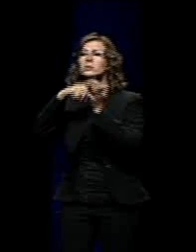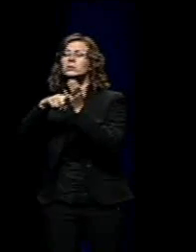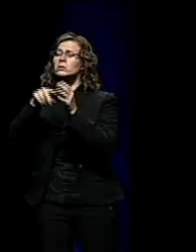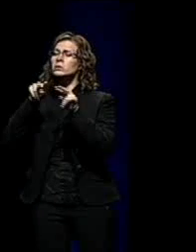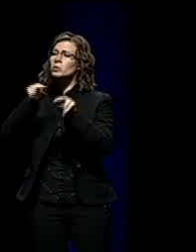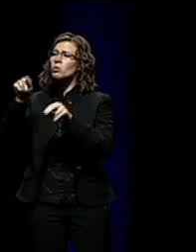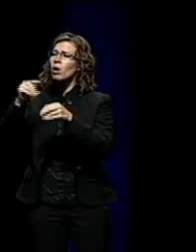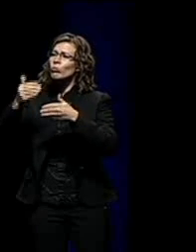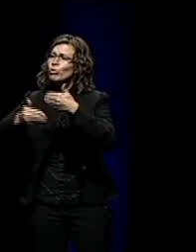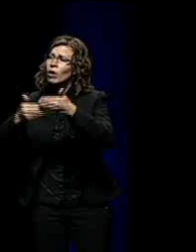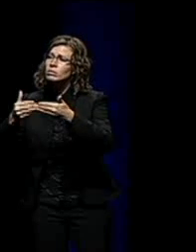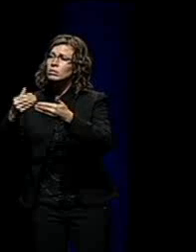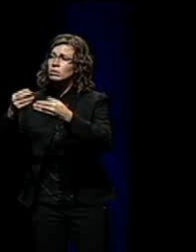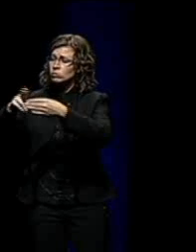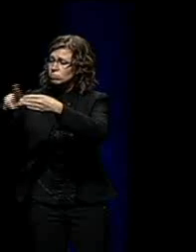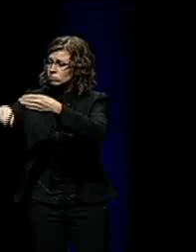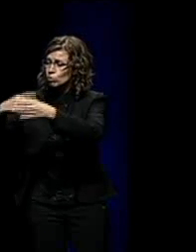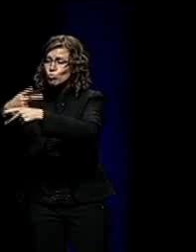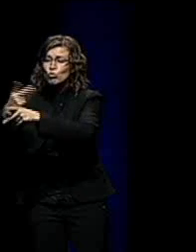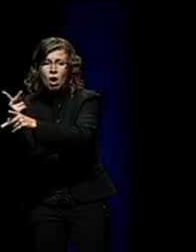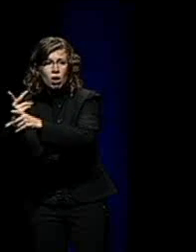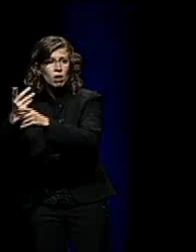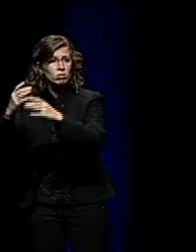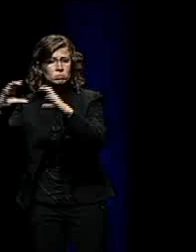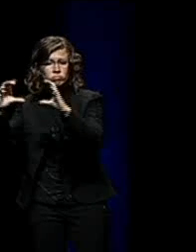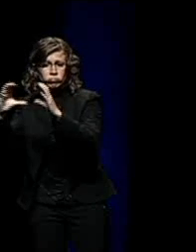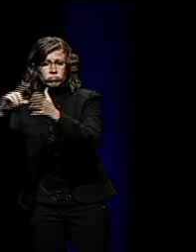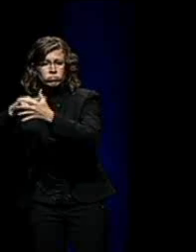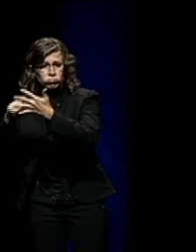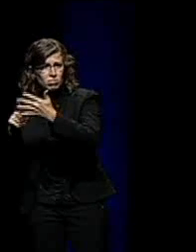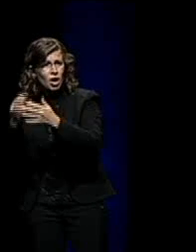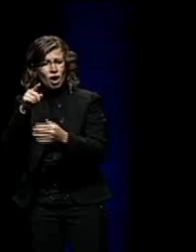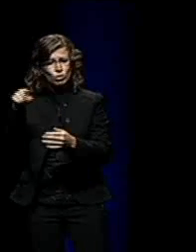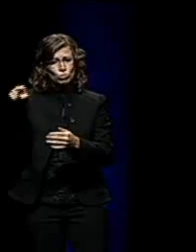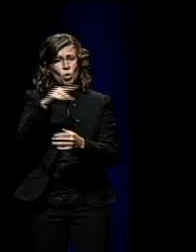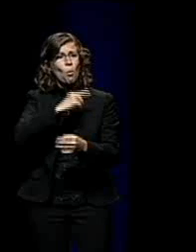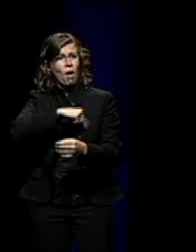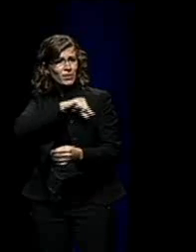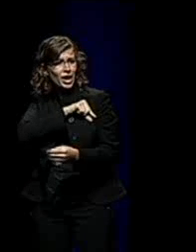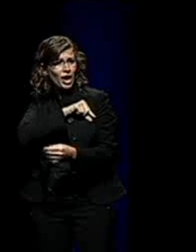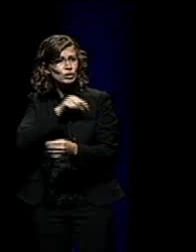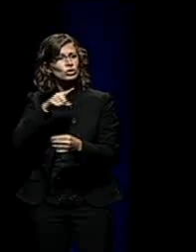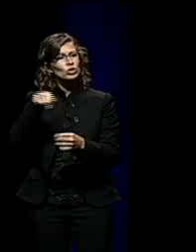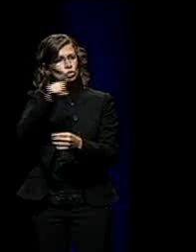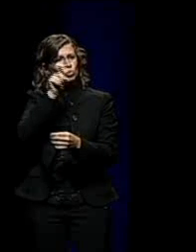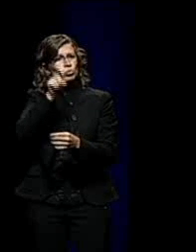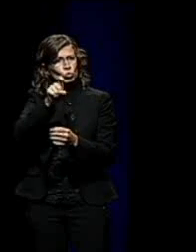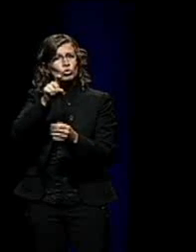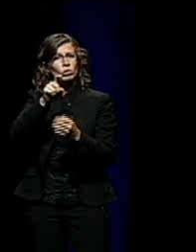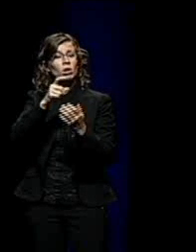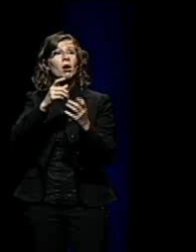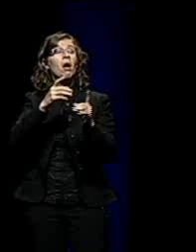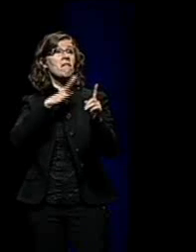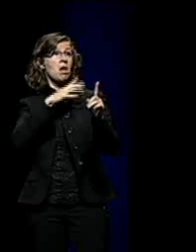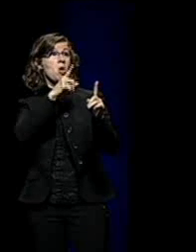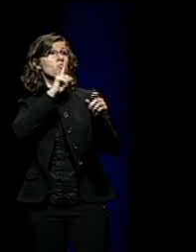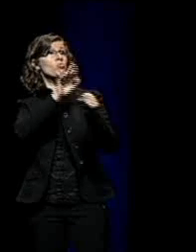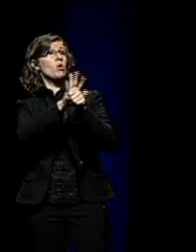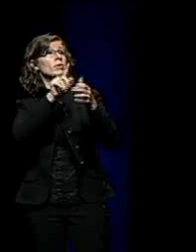things, and really you should demand that the product that comes out meets everything that I just told you was going to happen, okay? So